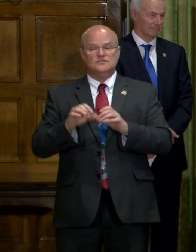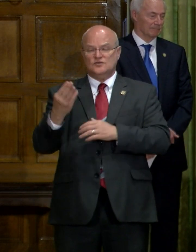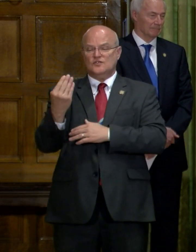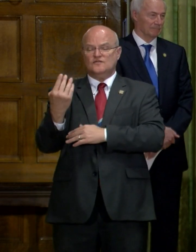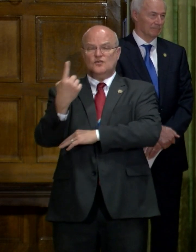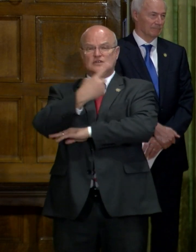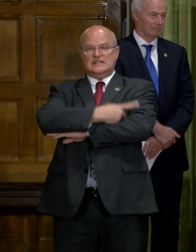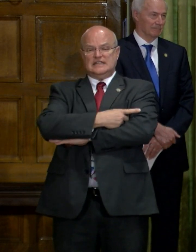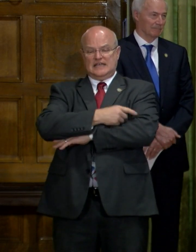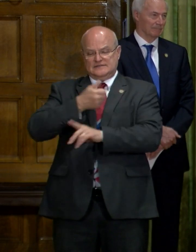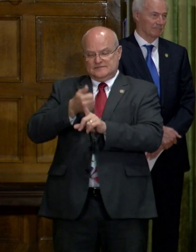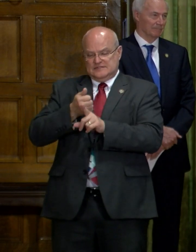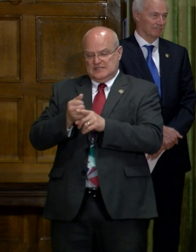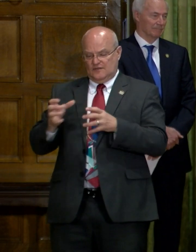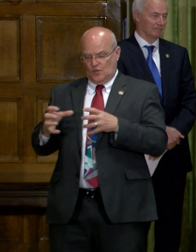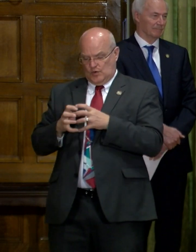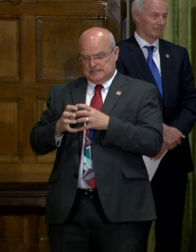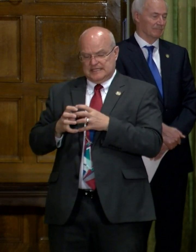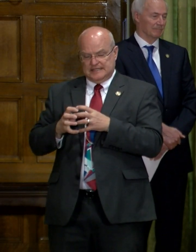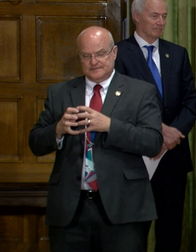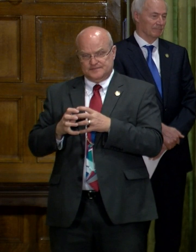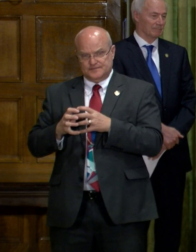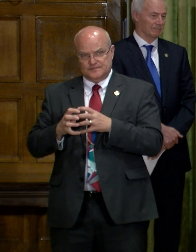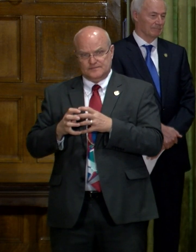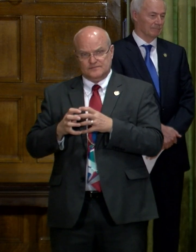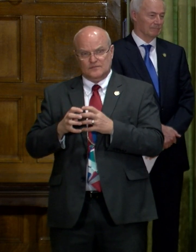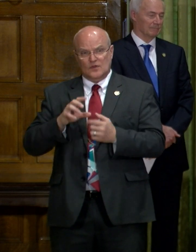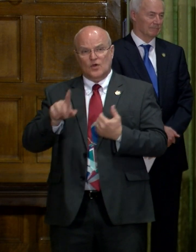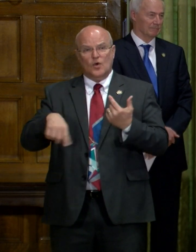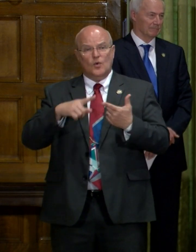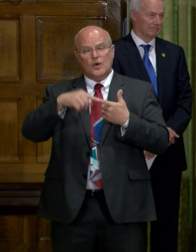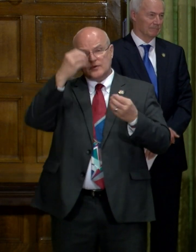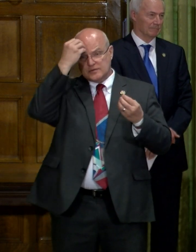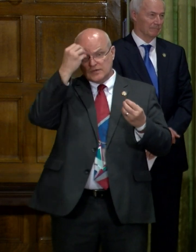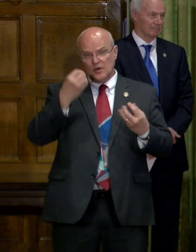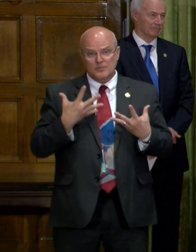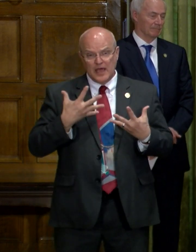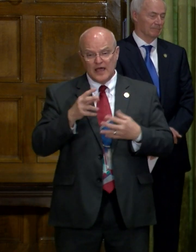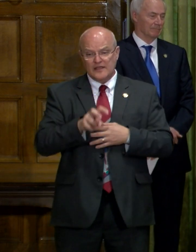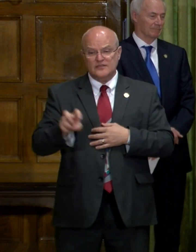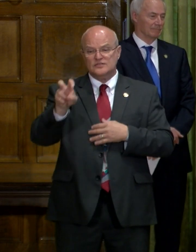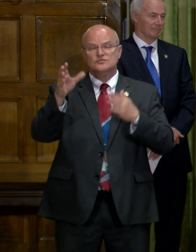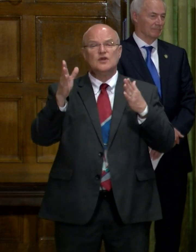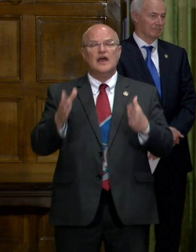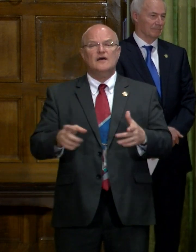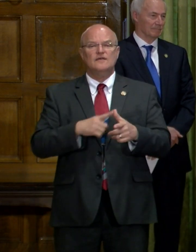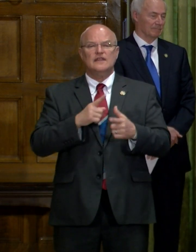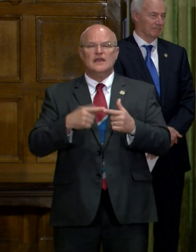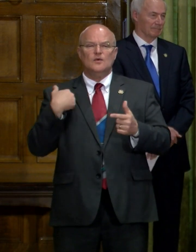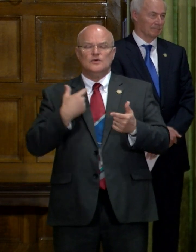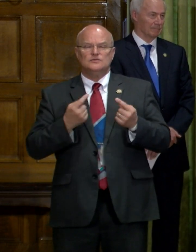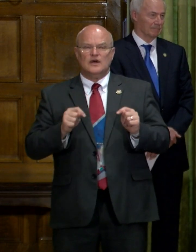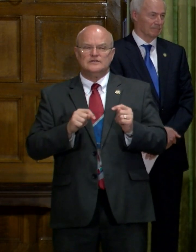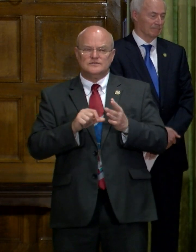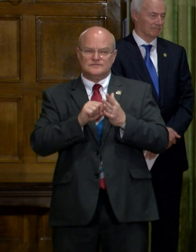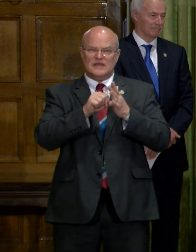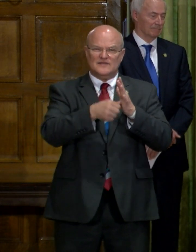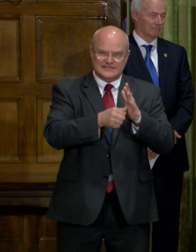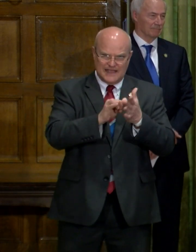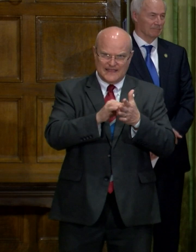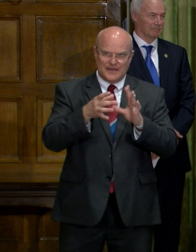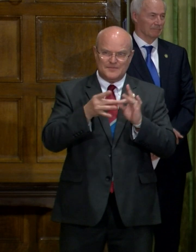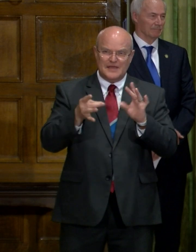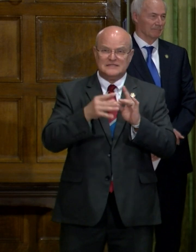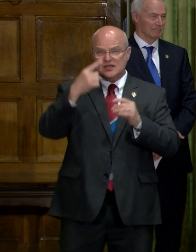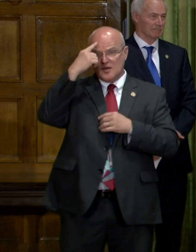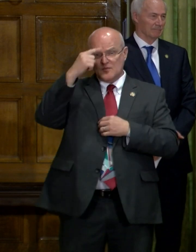14 days of self-quarantine. When we're notified about those travelers, then we try and reemphasize that message.